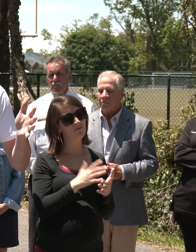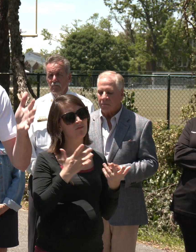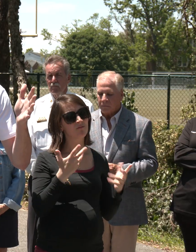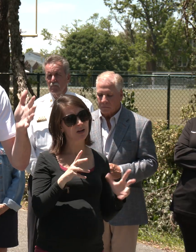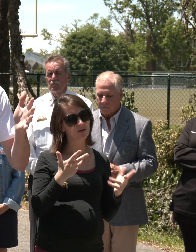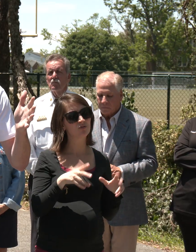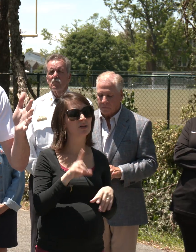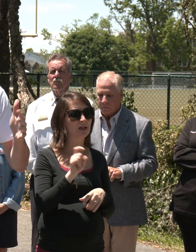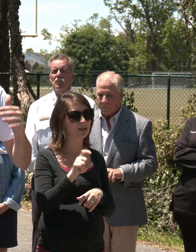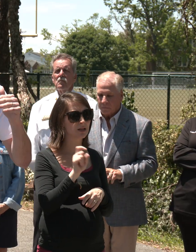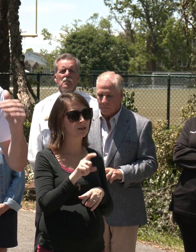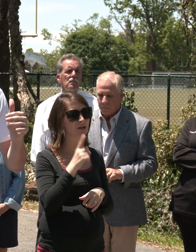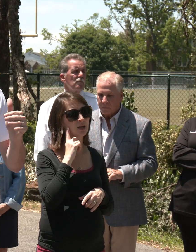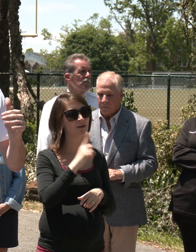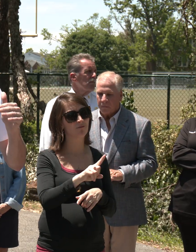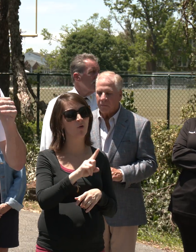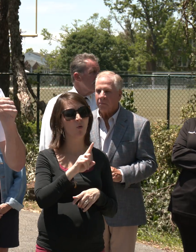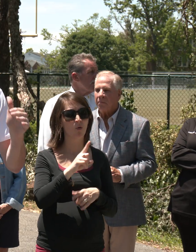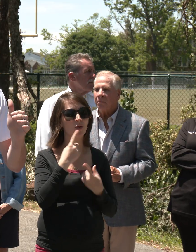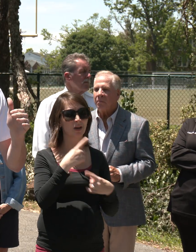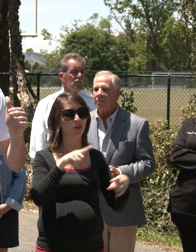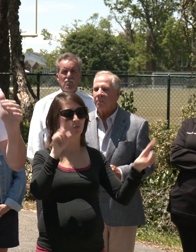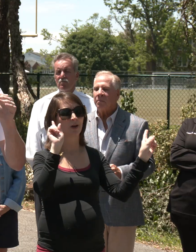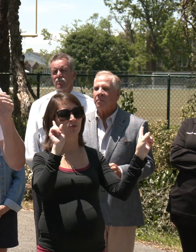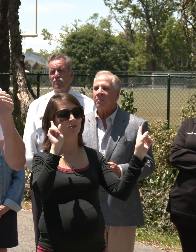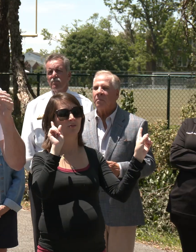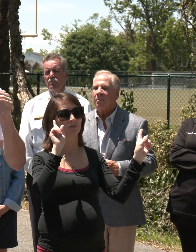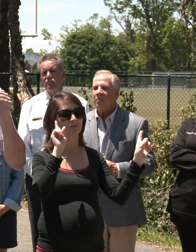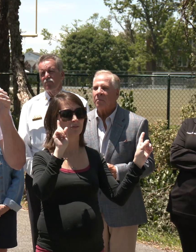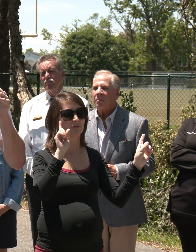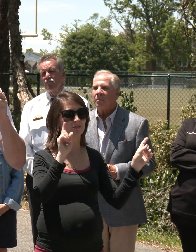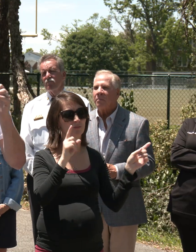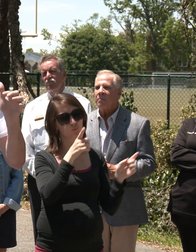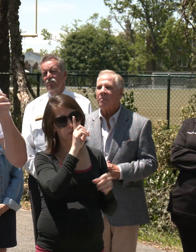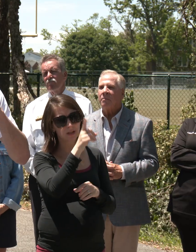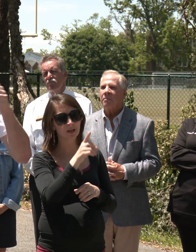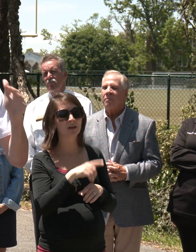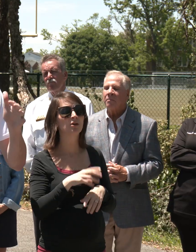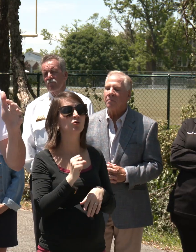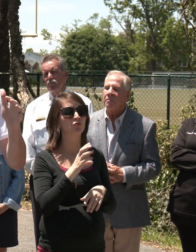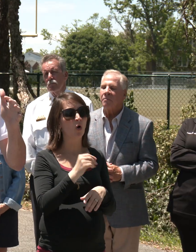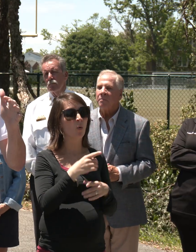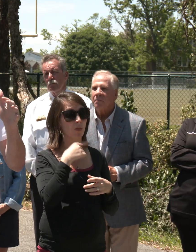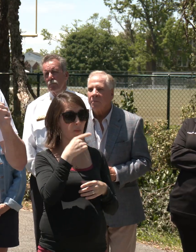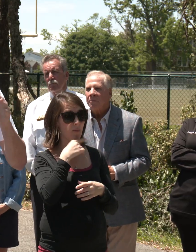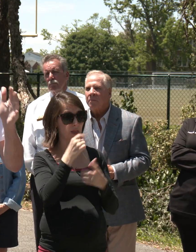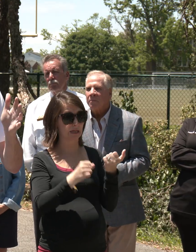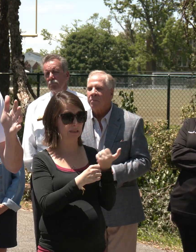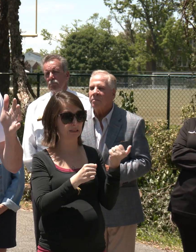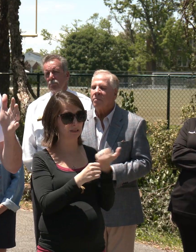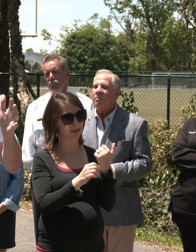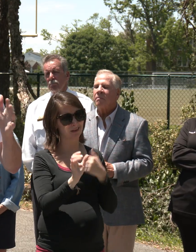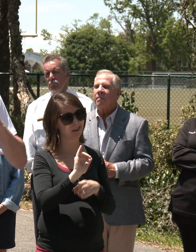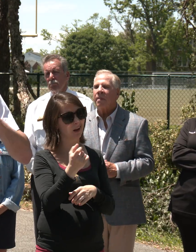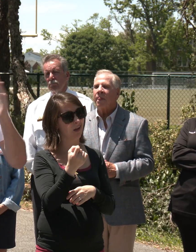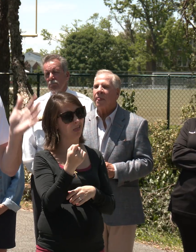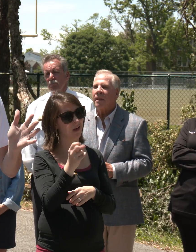emergency declaration. The threshold for the public declaration, the public assistance, is like $11